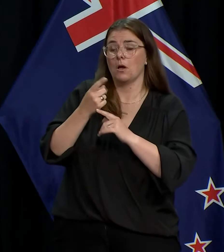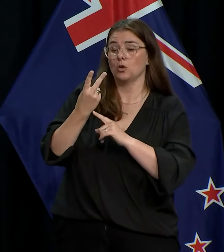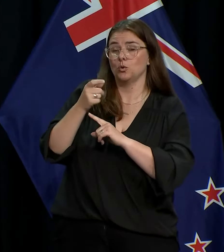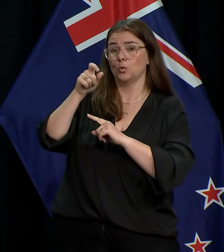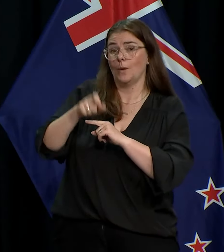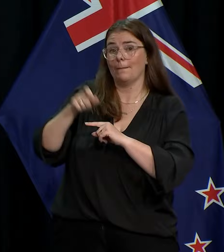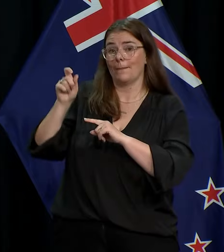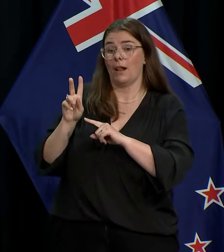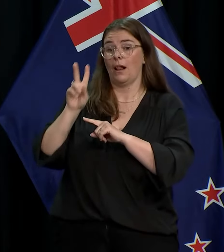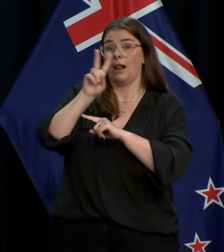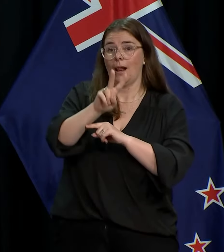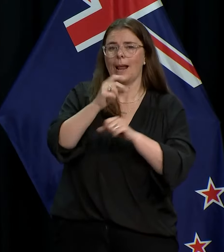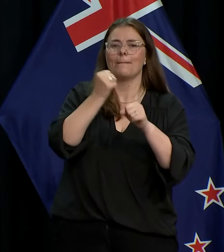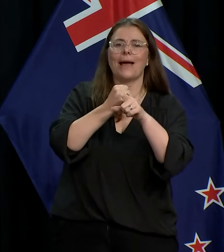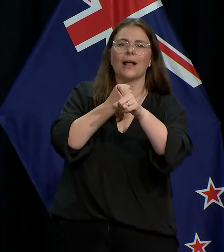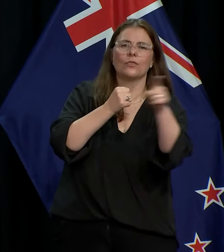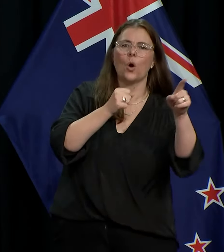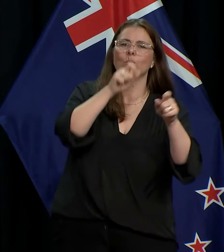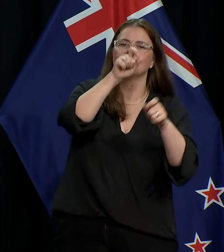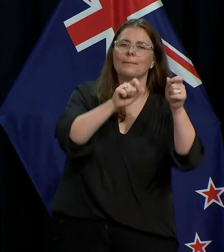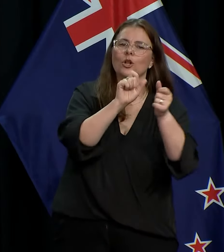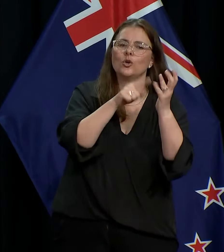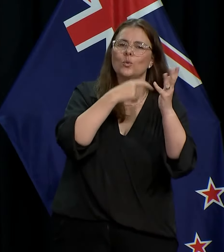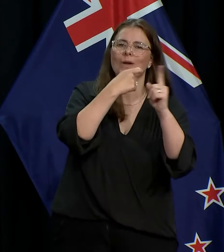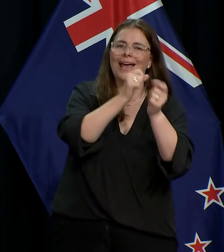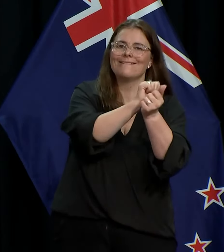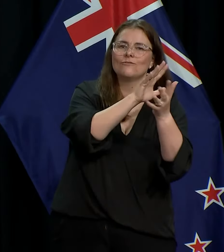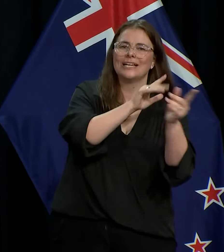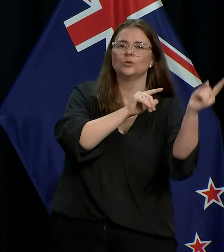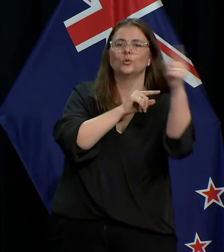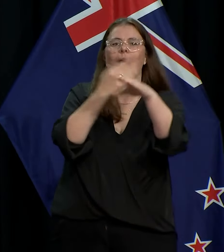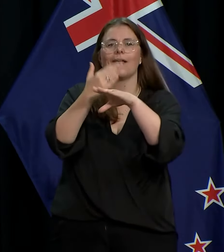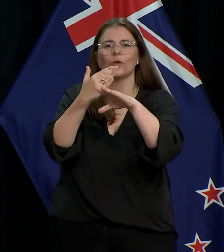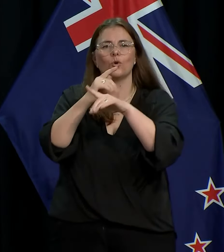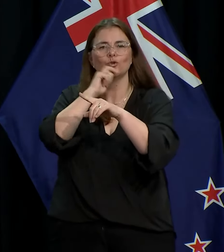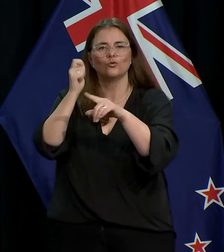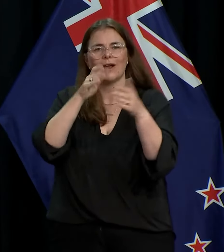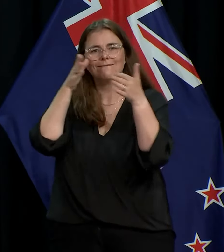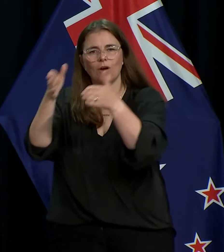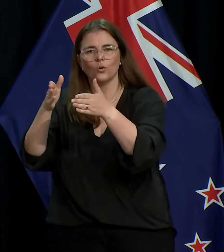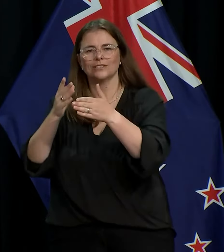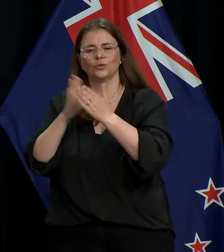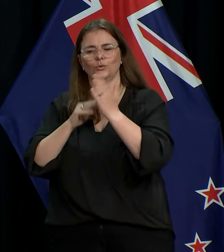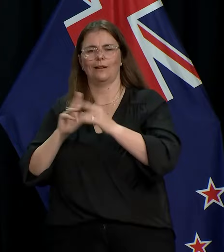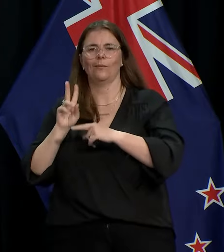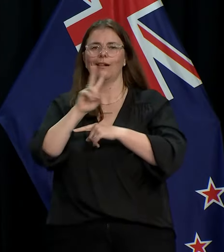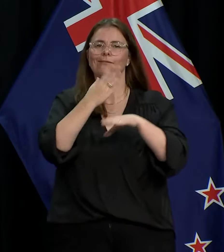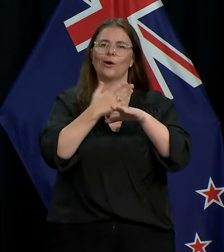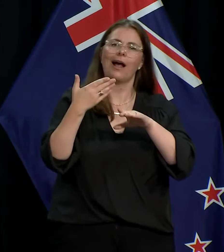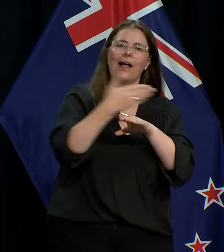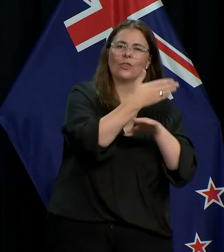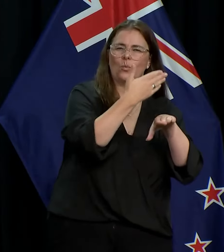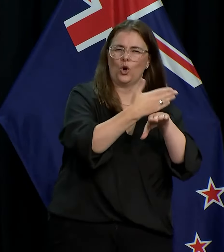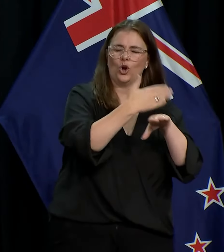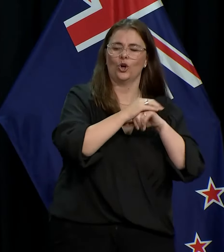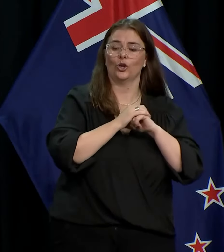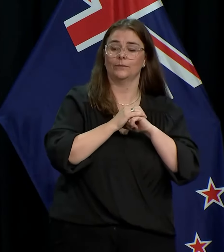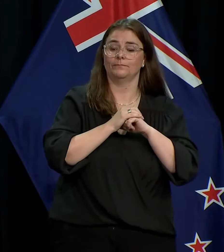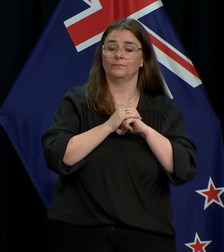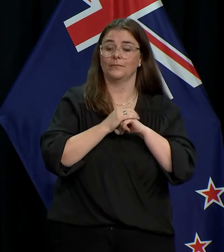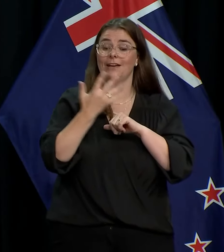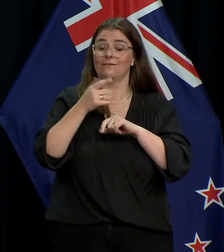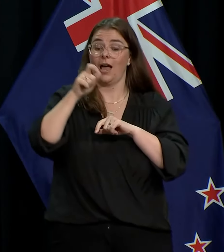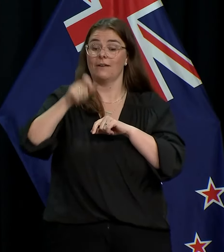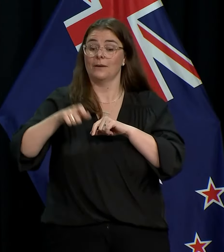enable other personnel from within the UK to be freed up for Ukraine-specific tasking. 5 of those intelligent analysts will